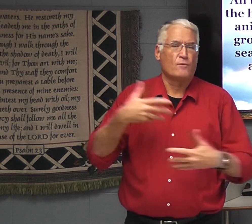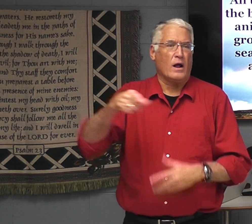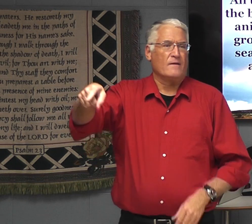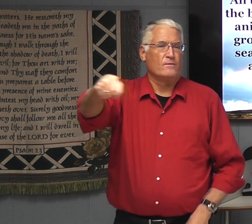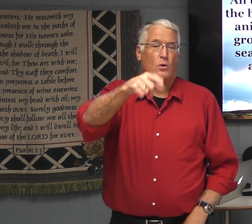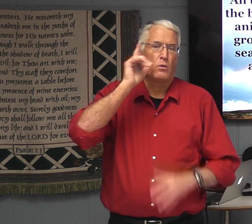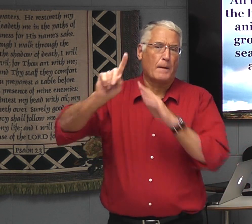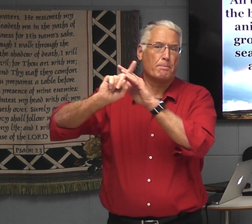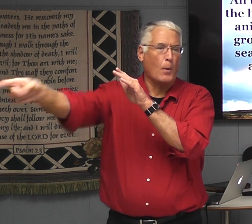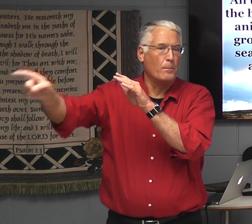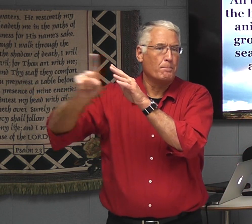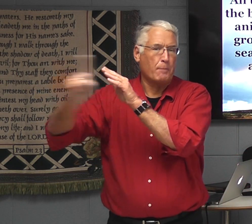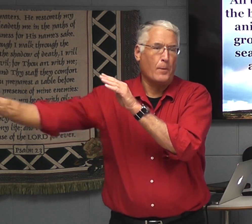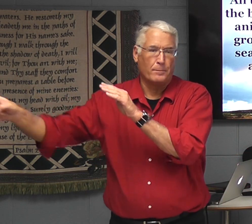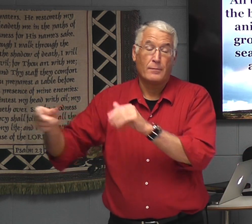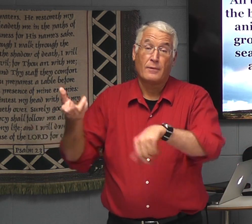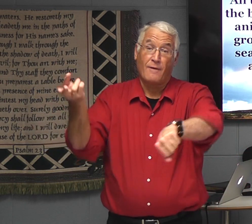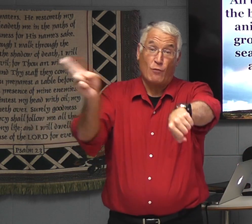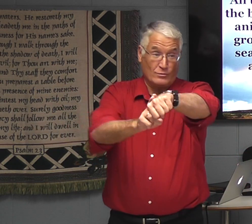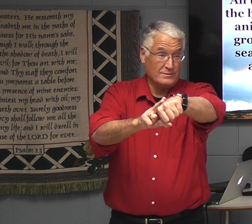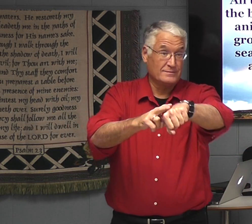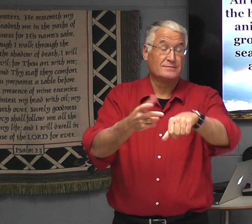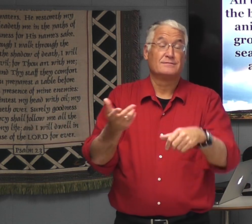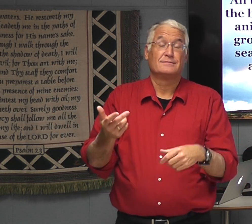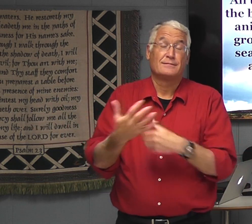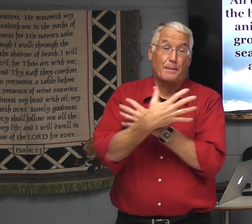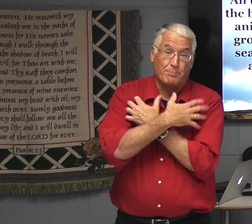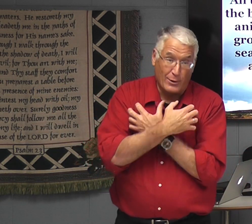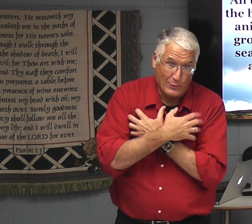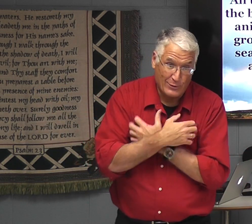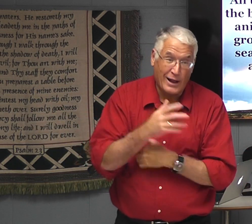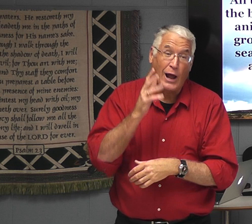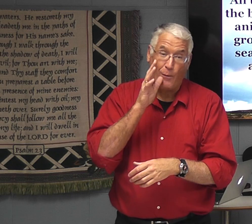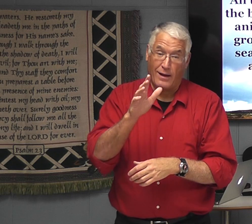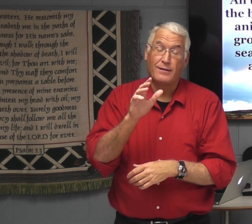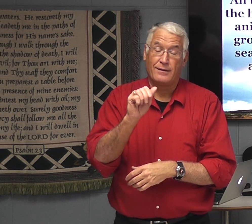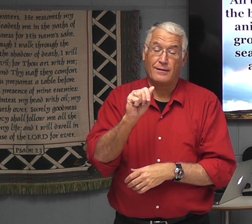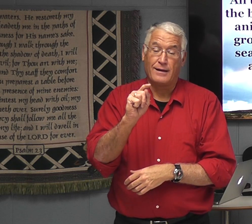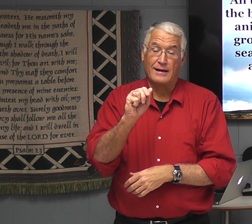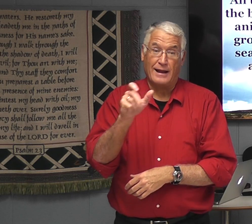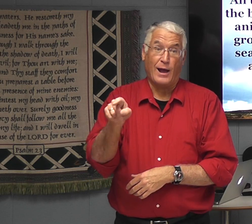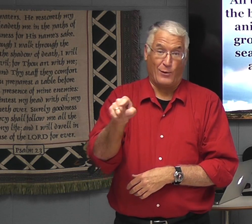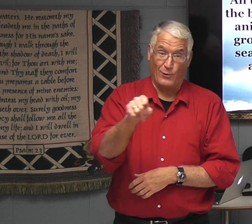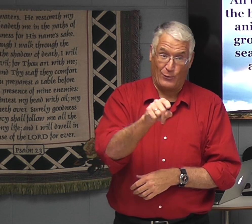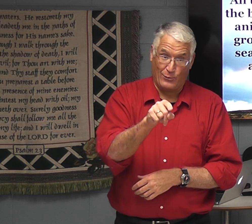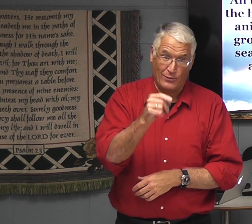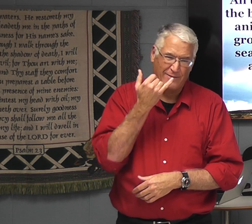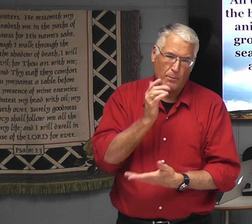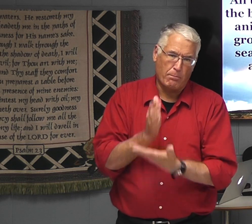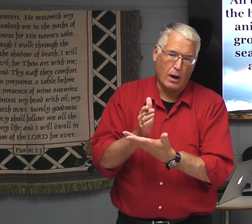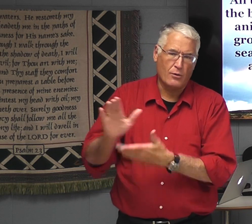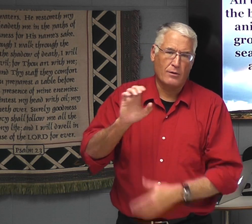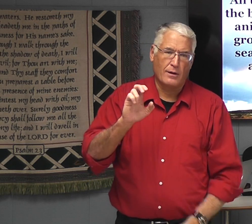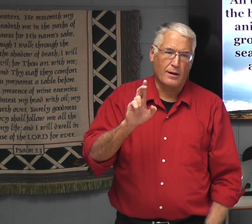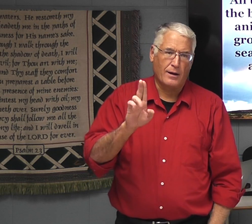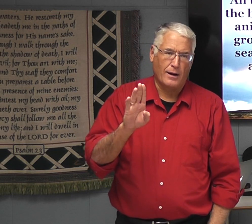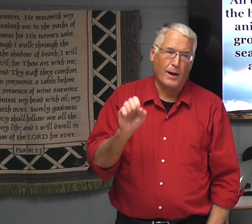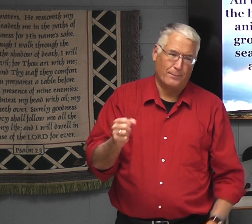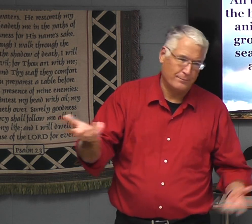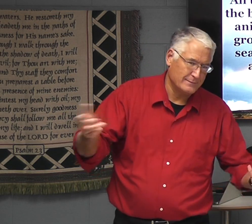you. They're afraid of you. They escape and flee. Now, of course, a bear will attack you if you bother it. If you